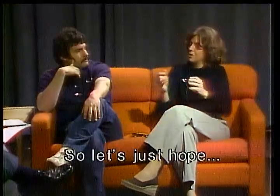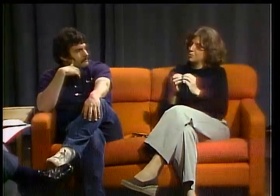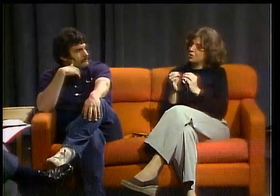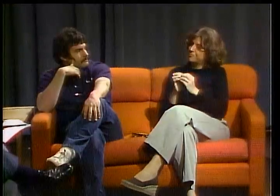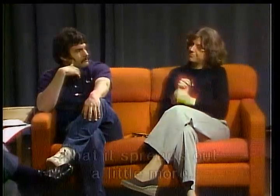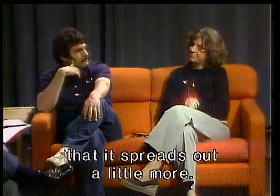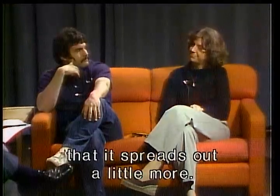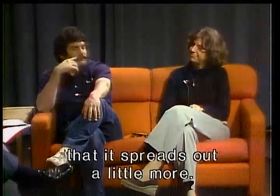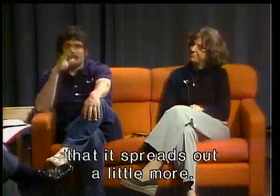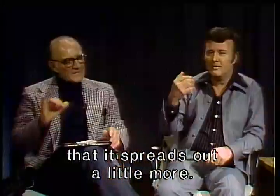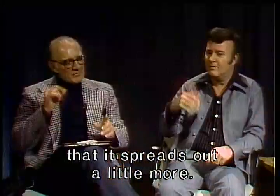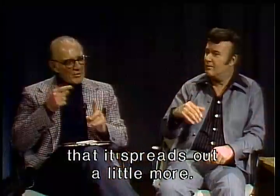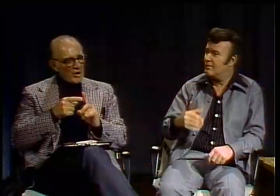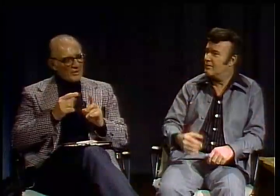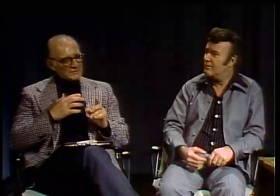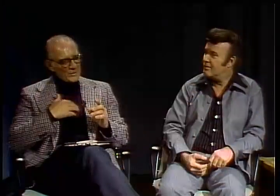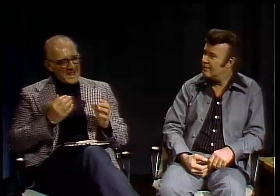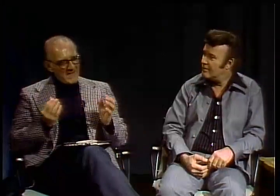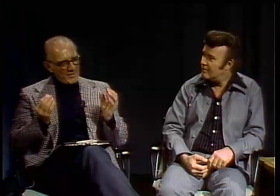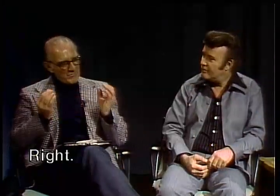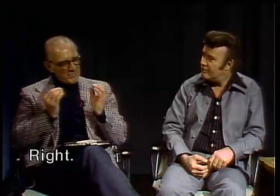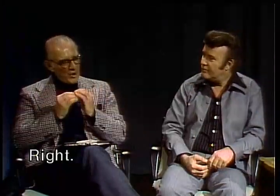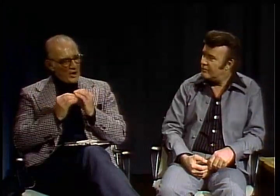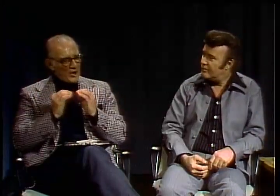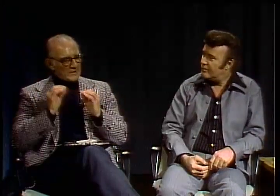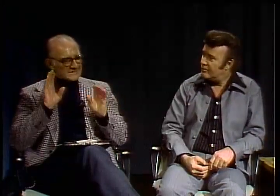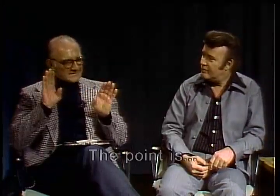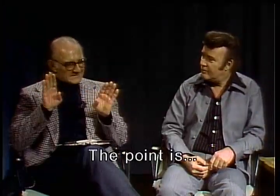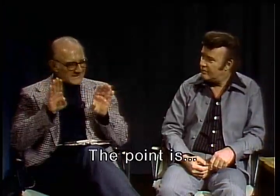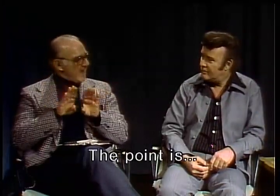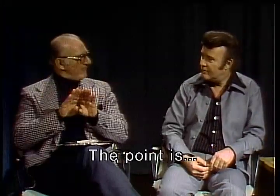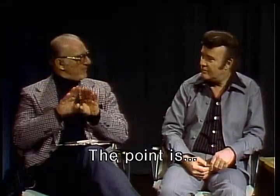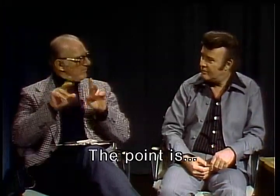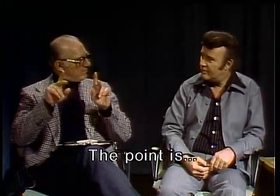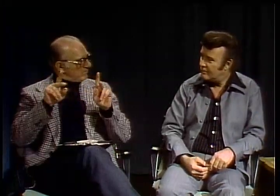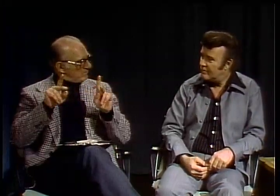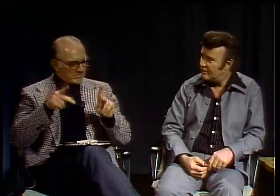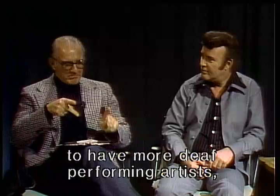more. Right. The point is to have more deaf